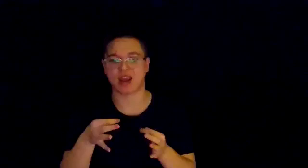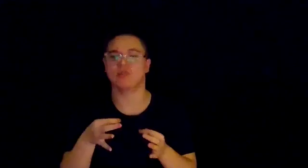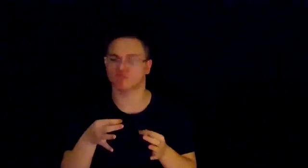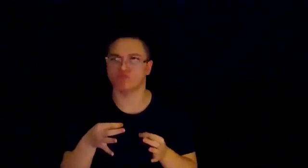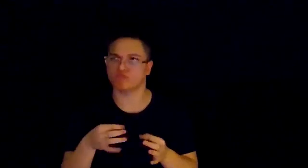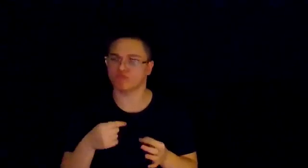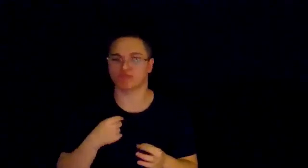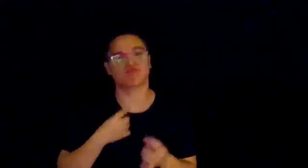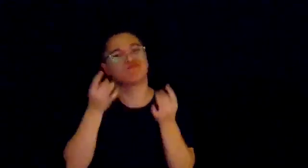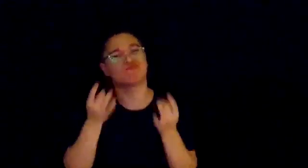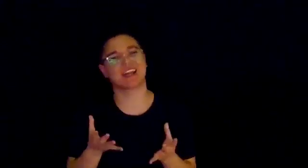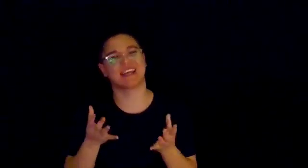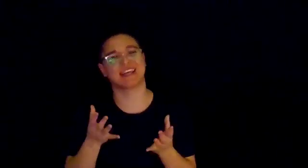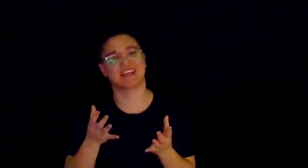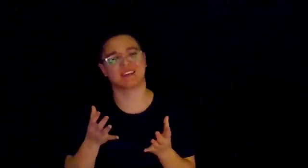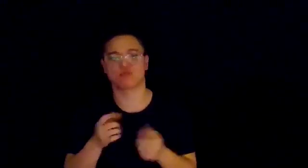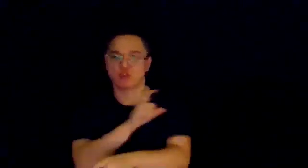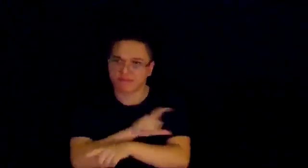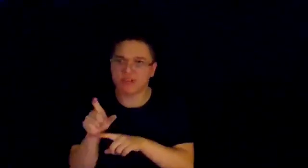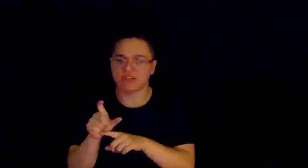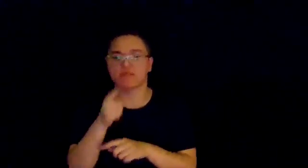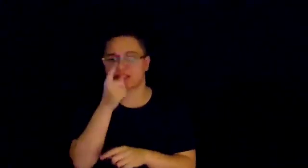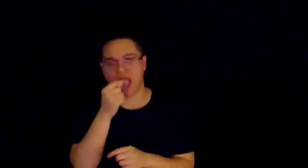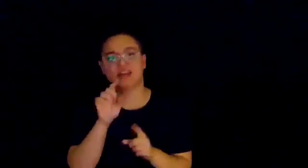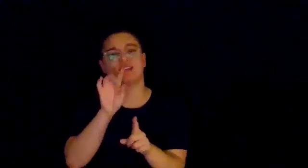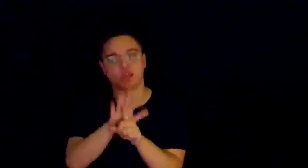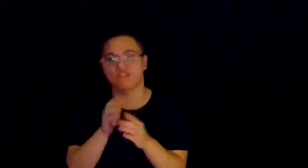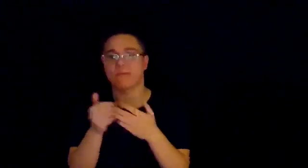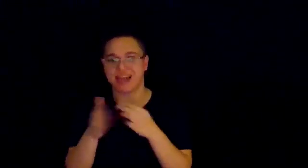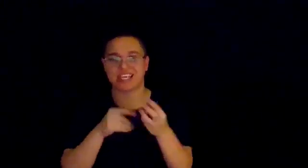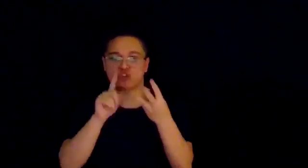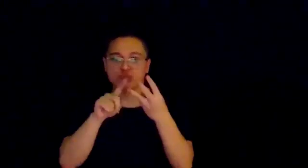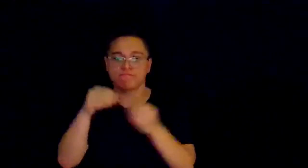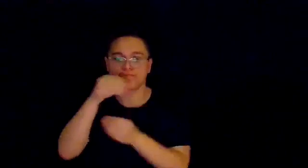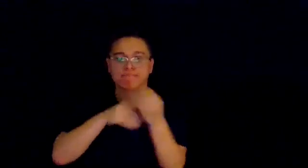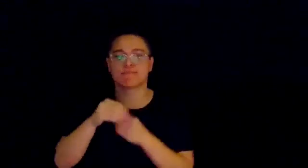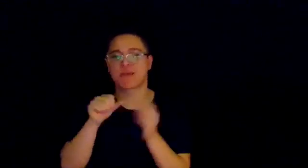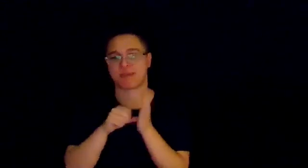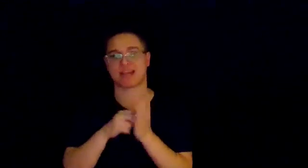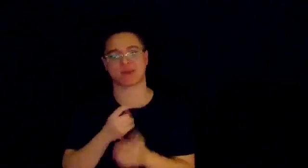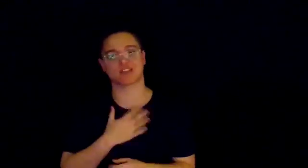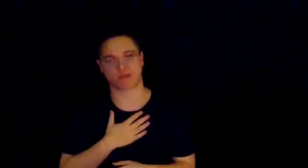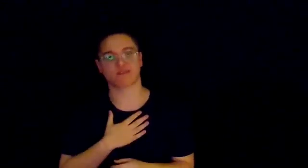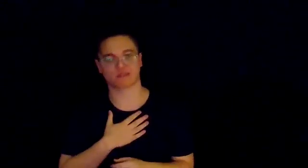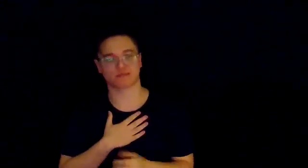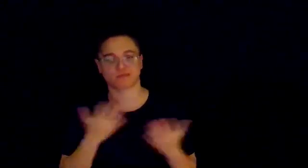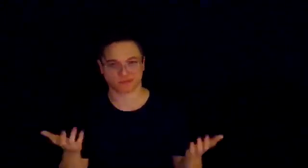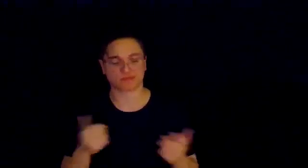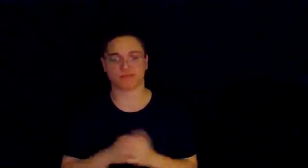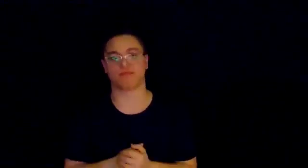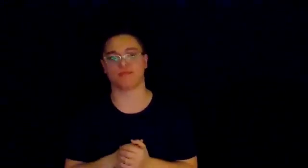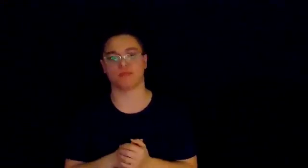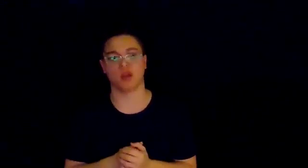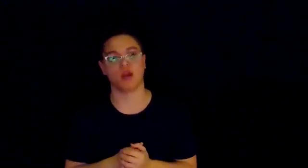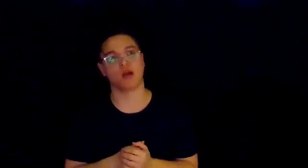or the second option. But on the next plan, when they understand it a bit better, feel a little bit more confident, they go for self-management